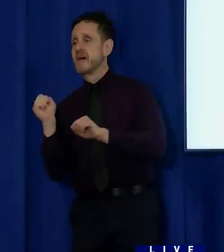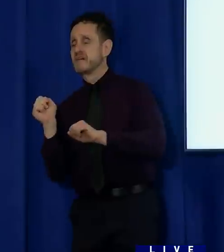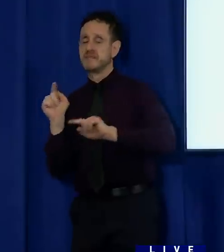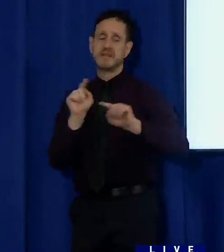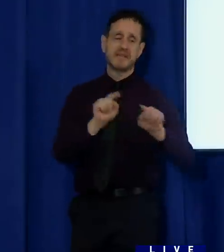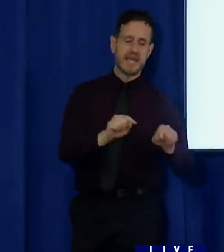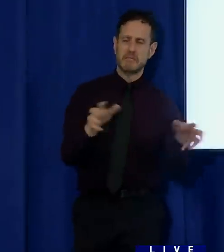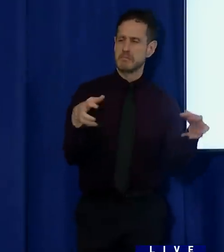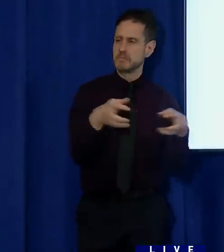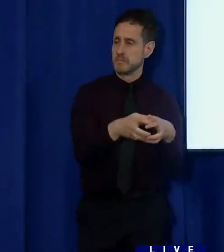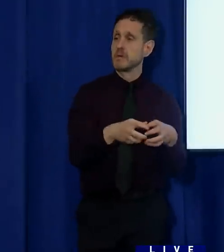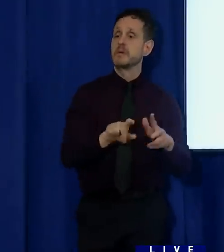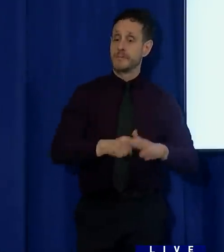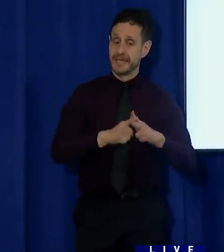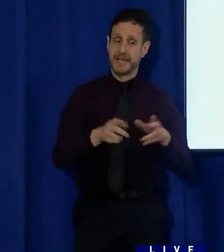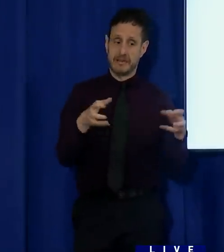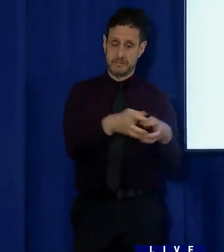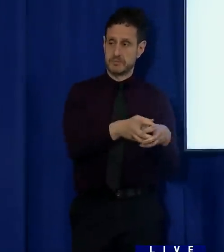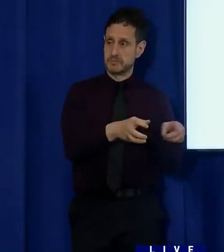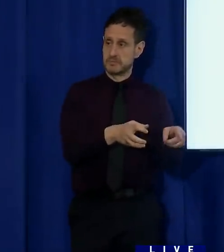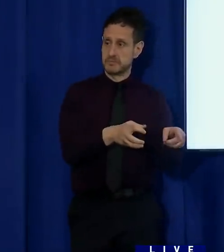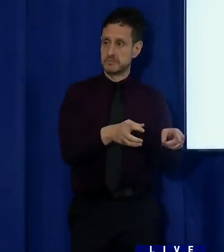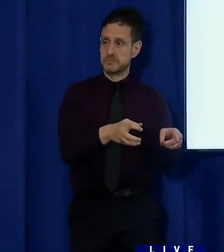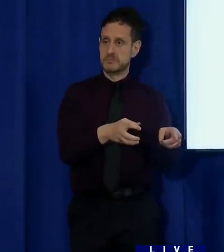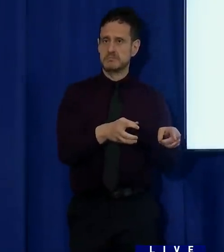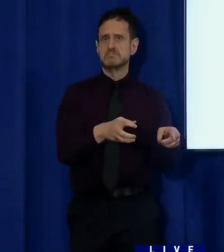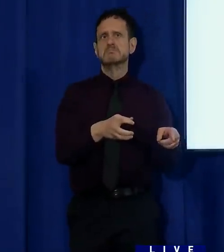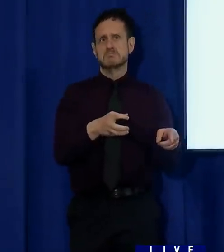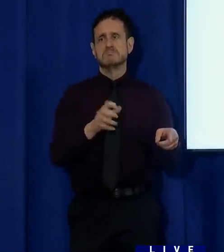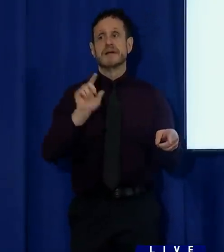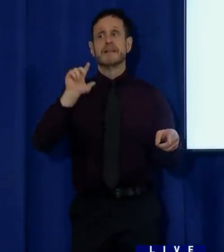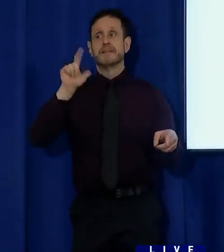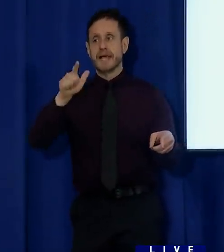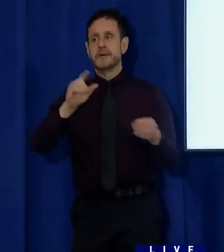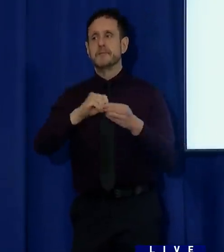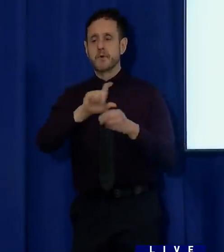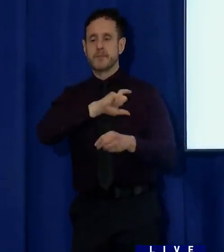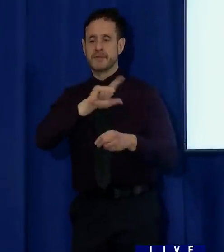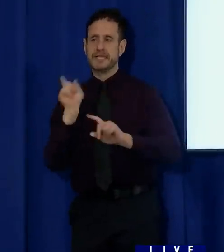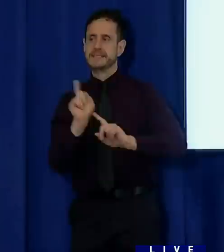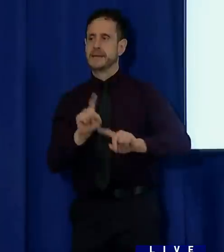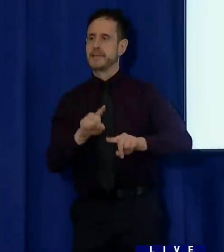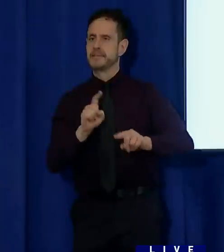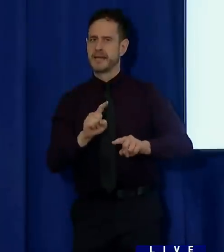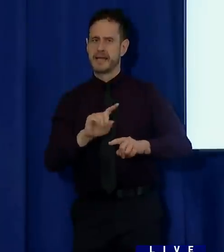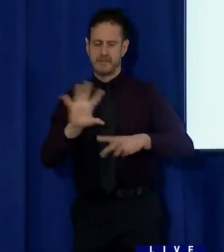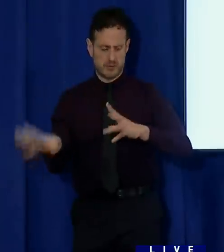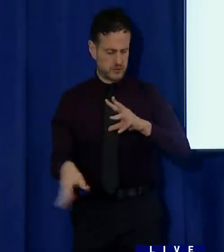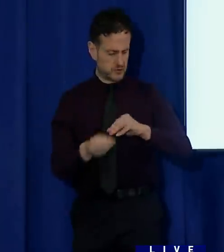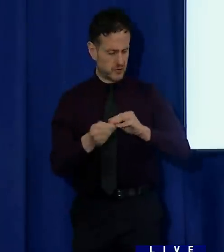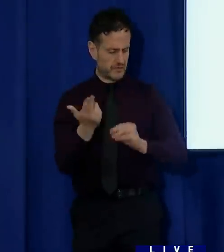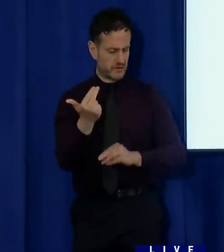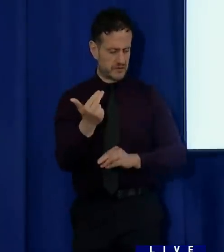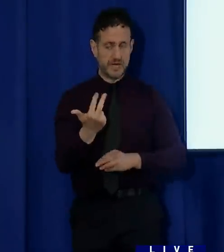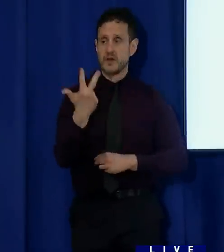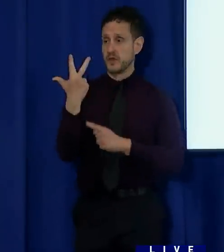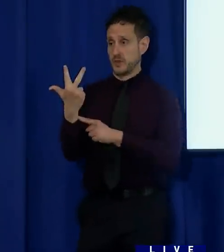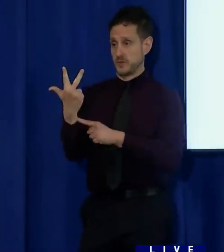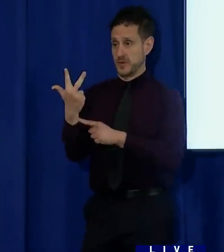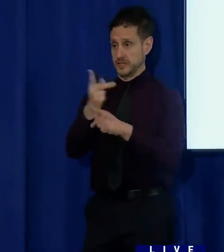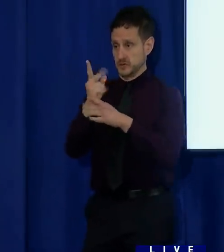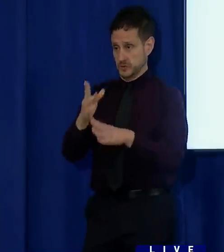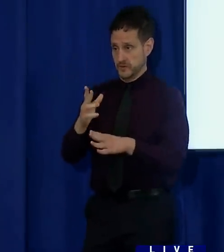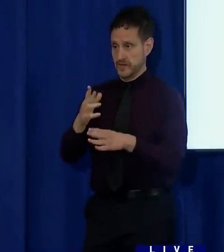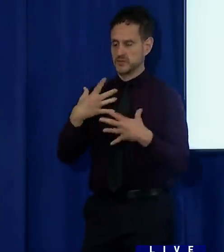group initially, and then at its height, it was about 13 officers, three white shirts,